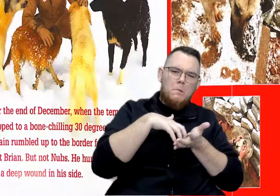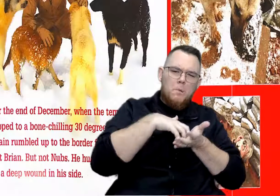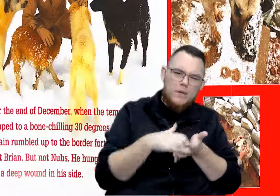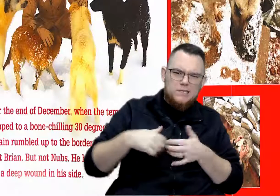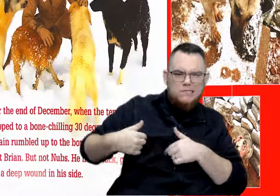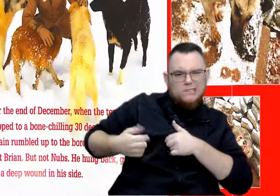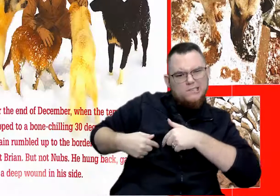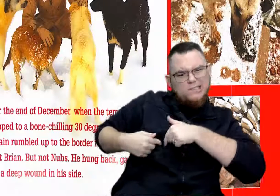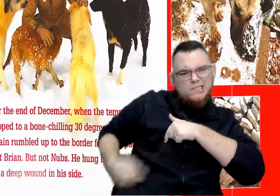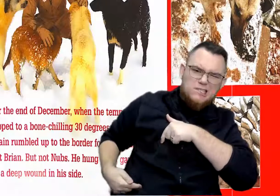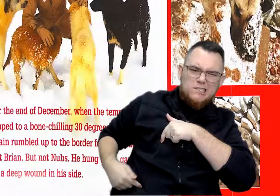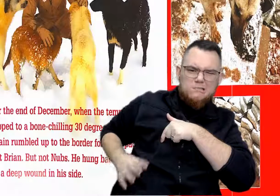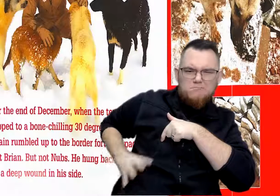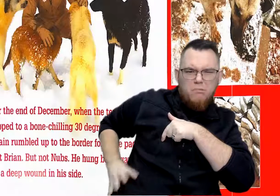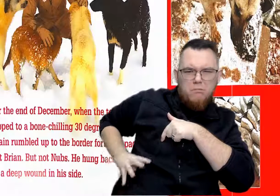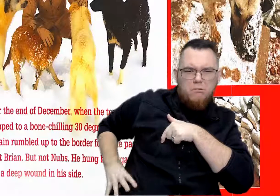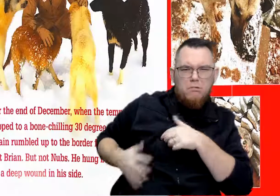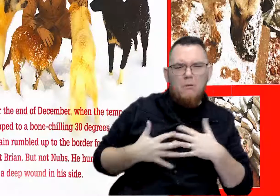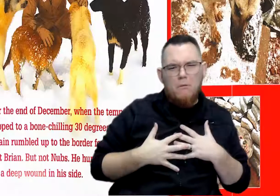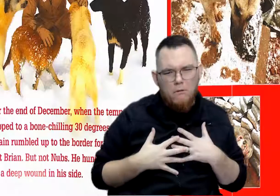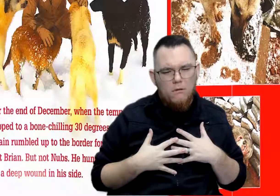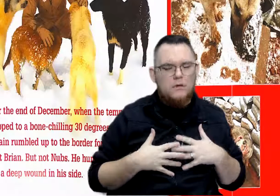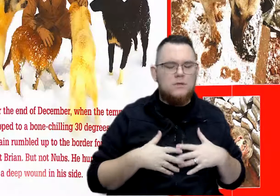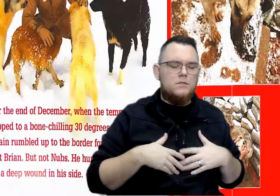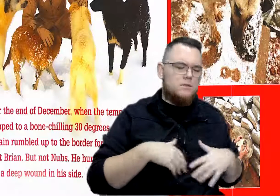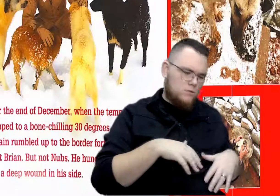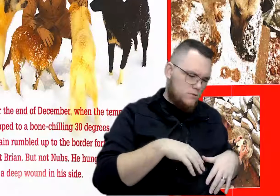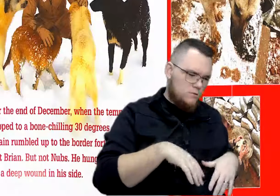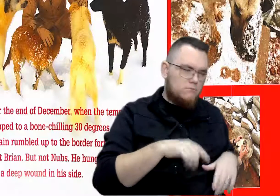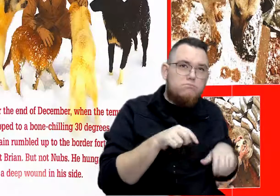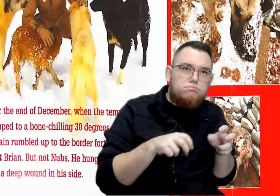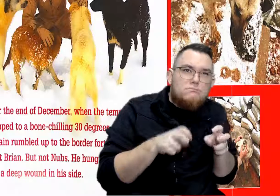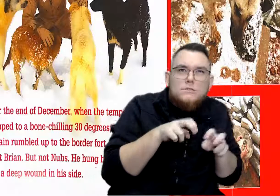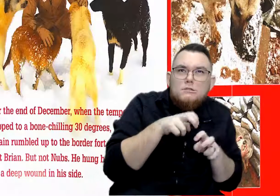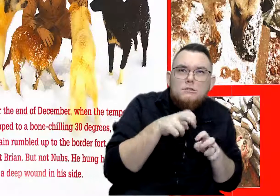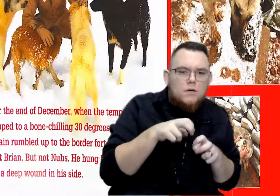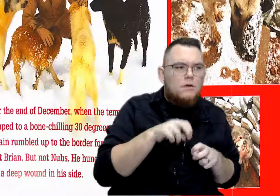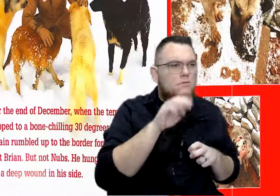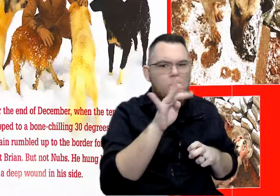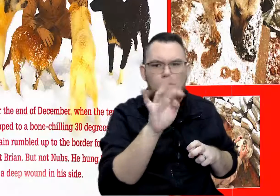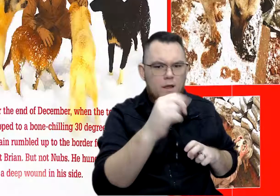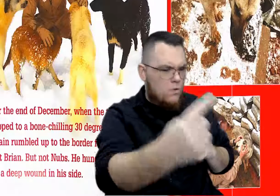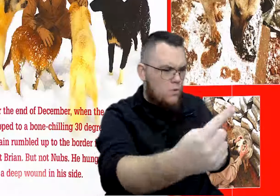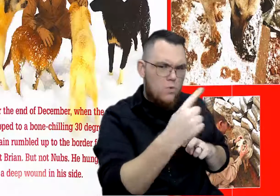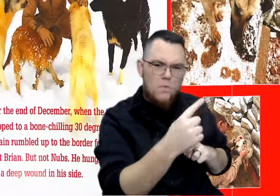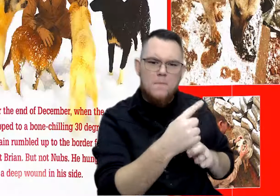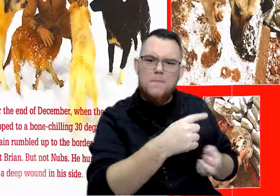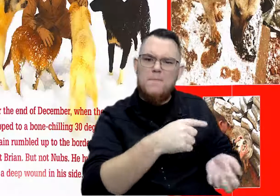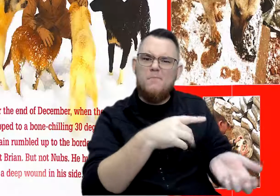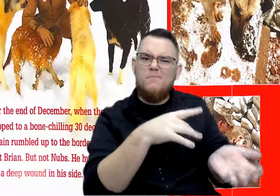Shivering from pain, Nubs allowed Brian and the team medic to clean the wound and apply antiseptic ointment from the